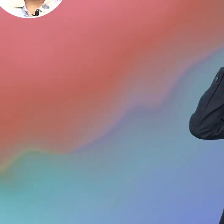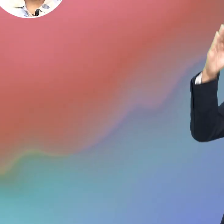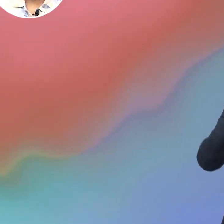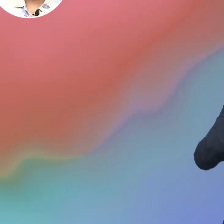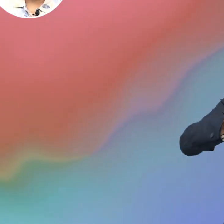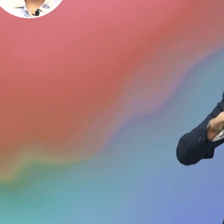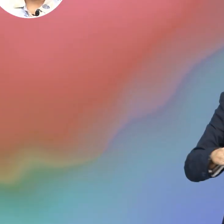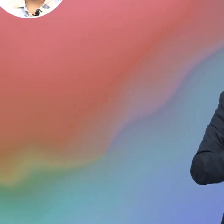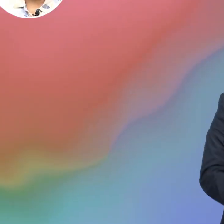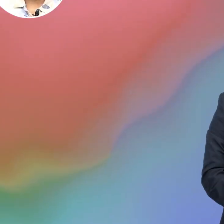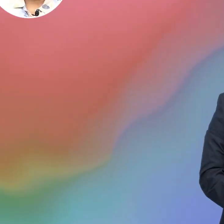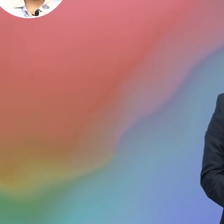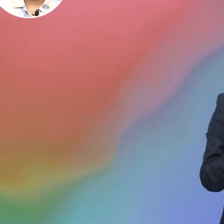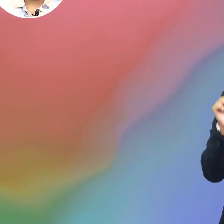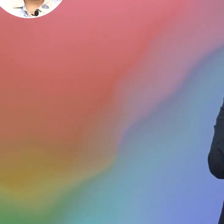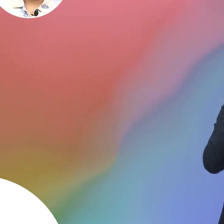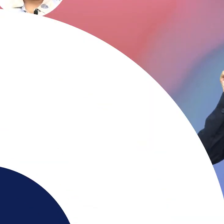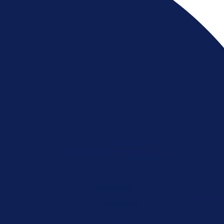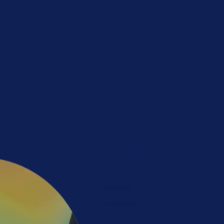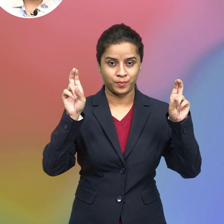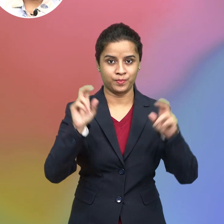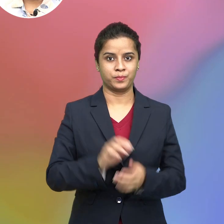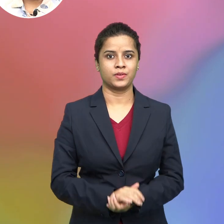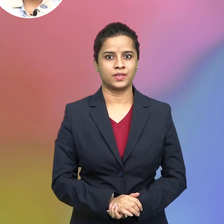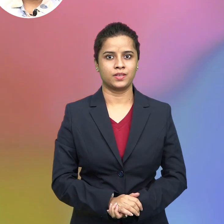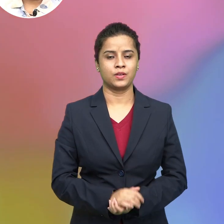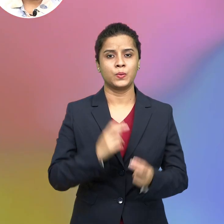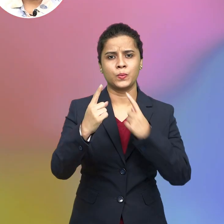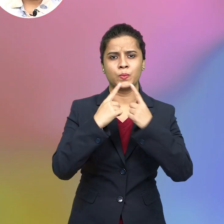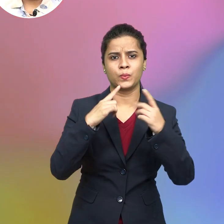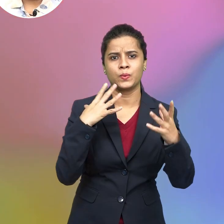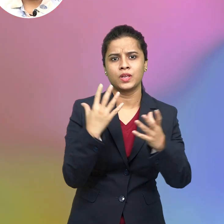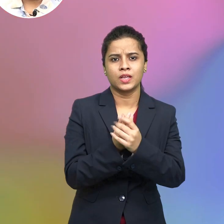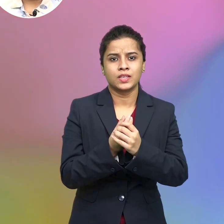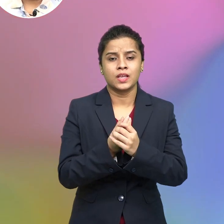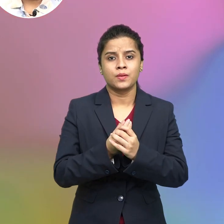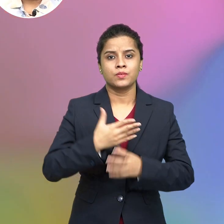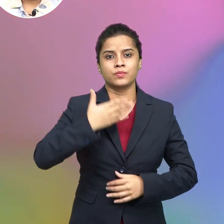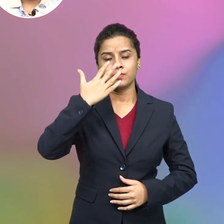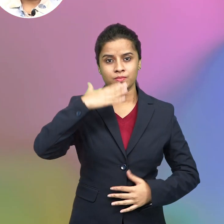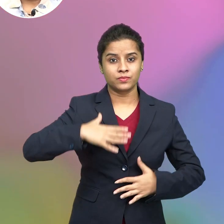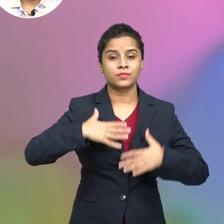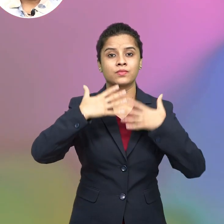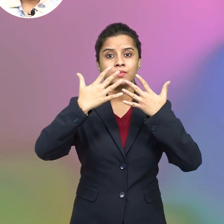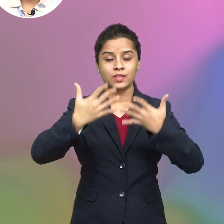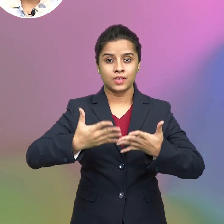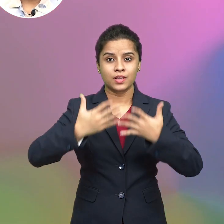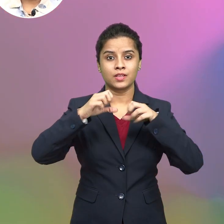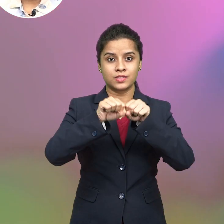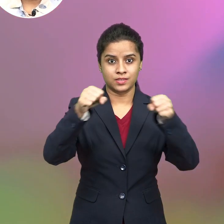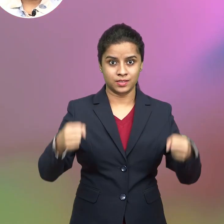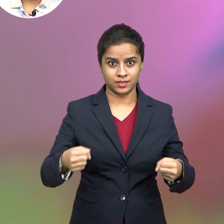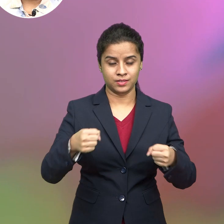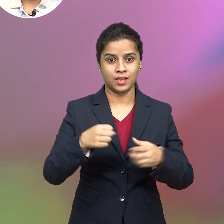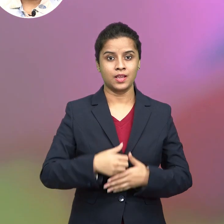Hello children, in the last topic we discussed respiratory system and